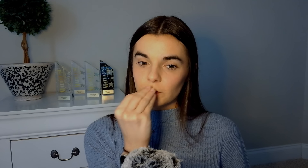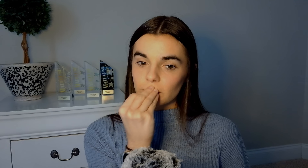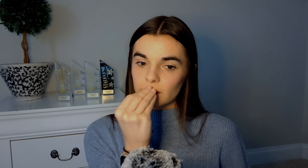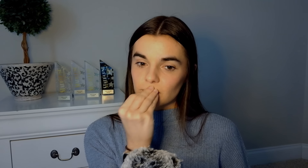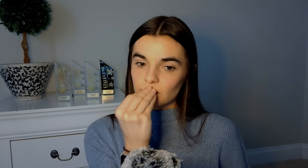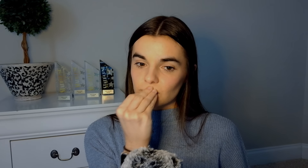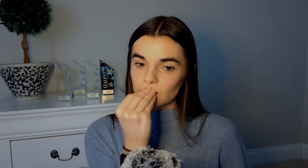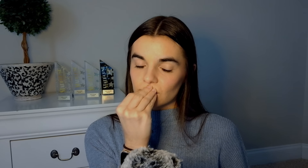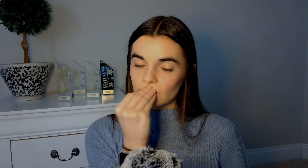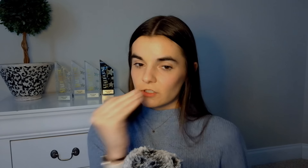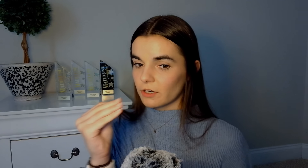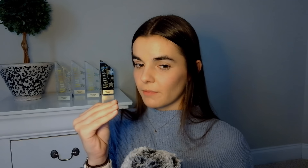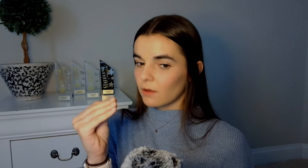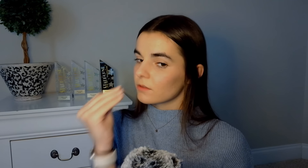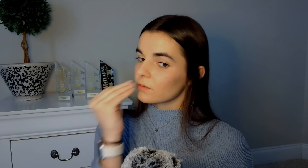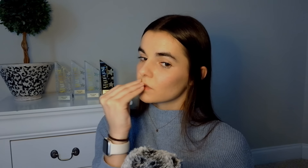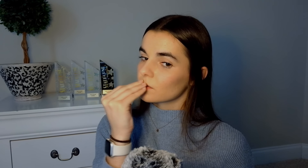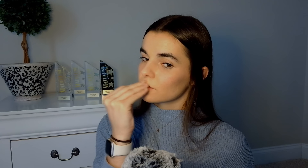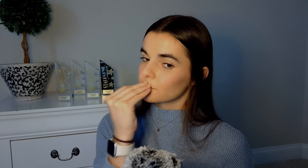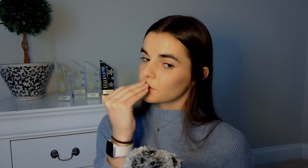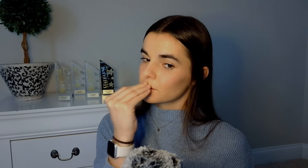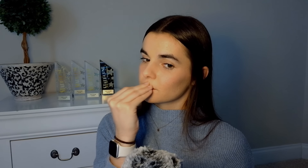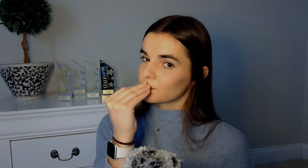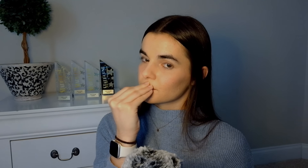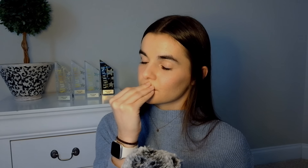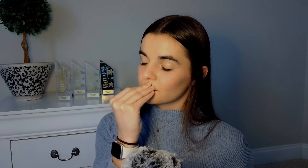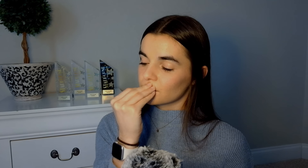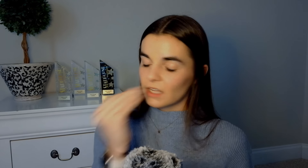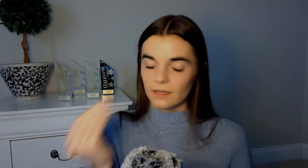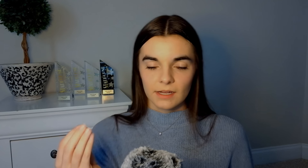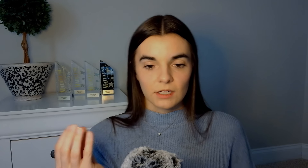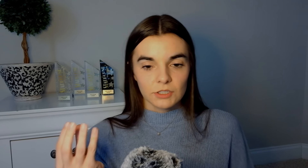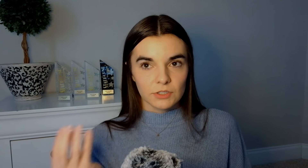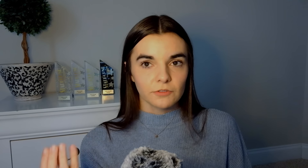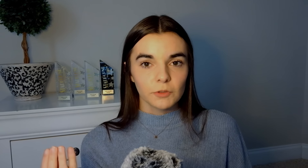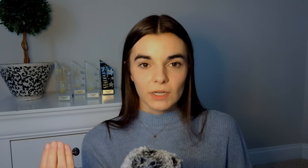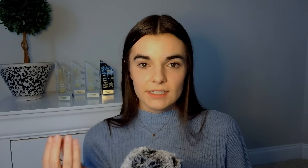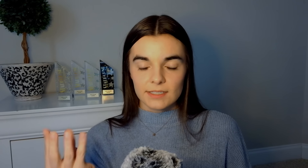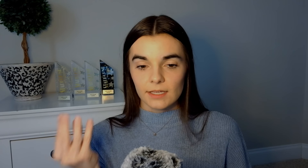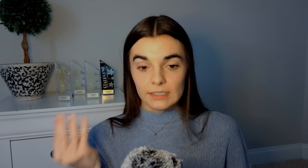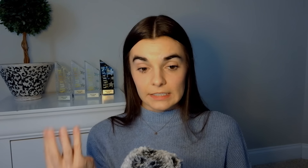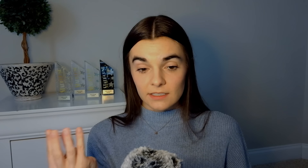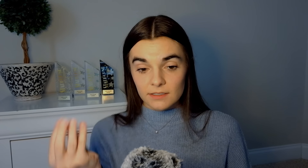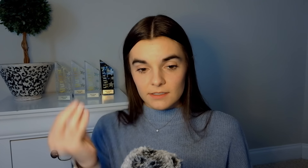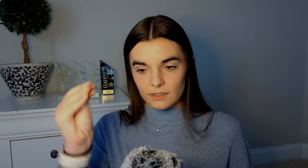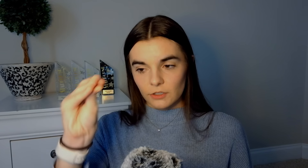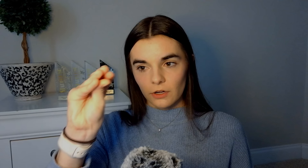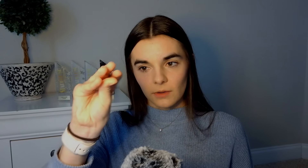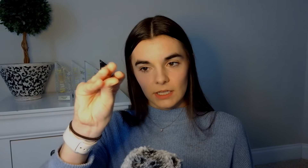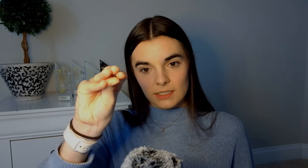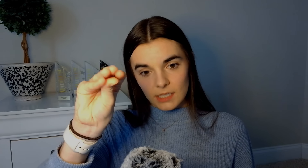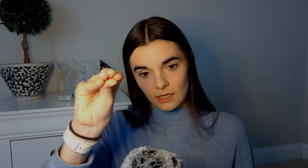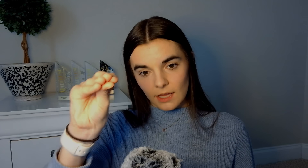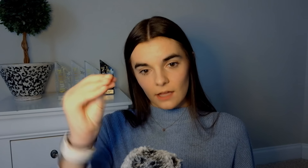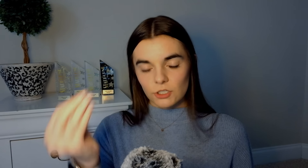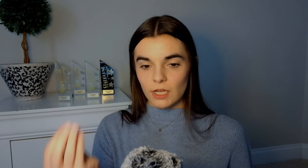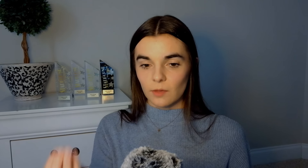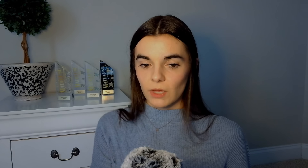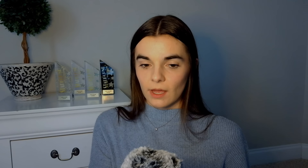Food to your mouth. Food. So if you want to say eat, you're going to take that shape